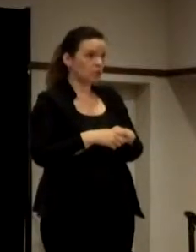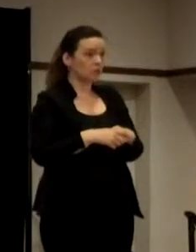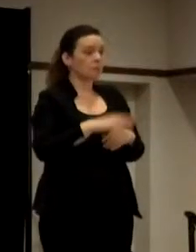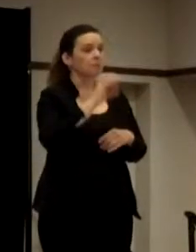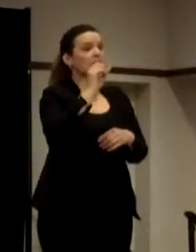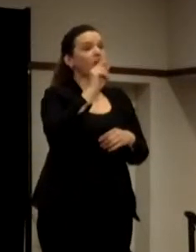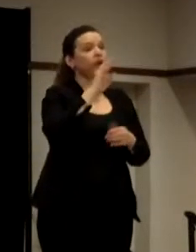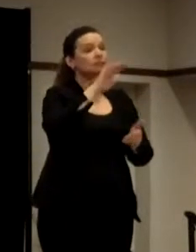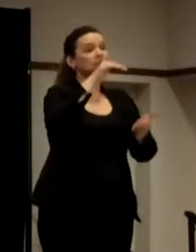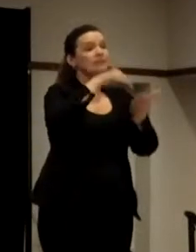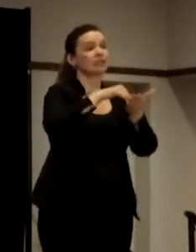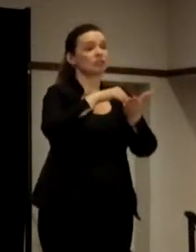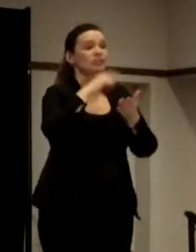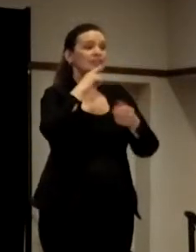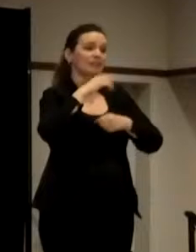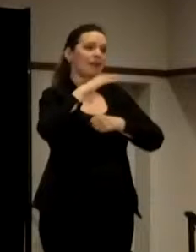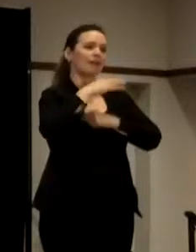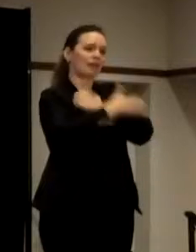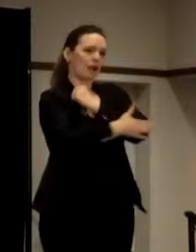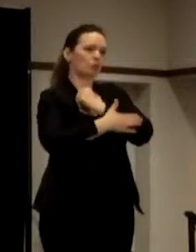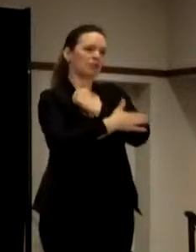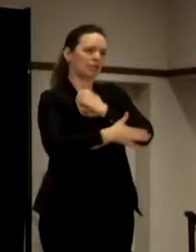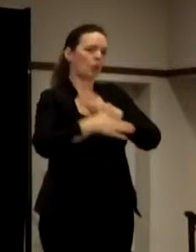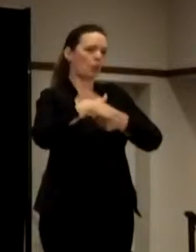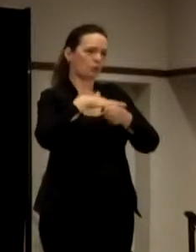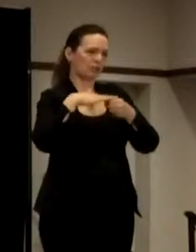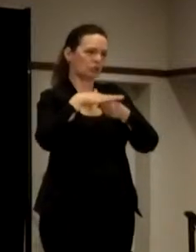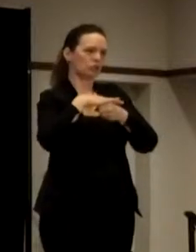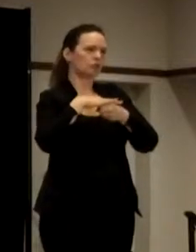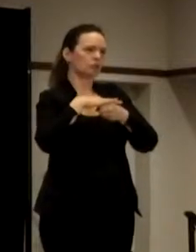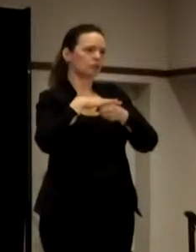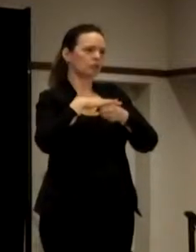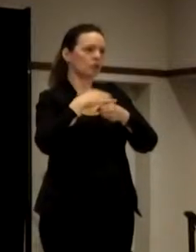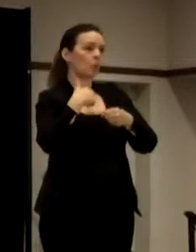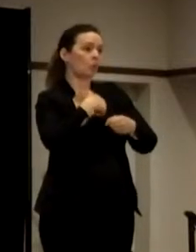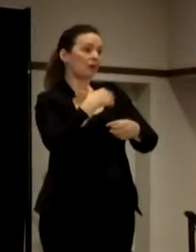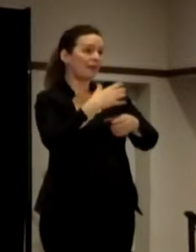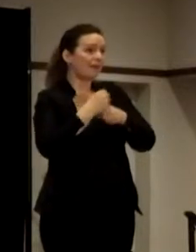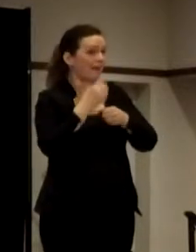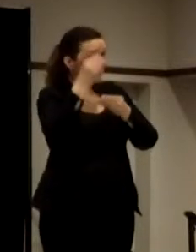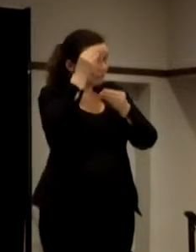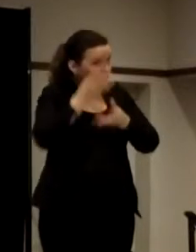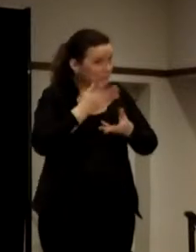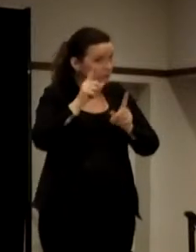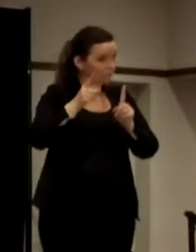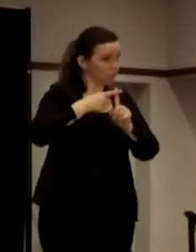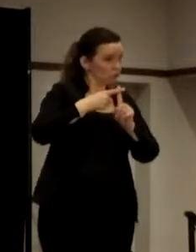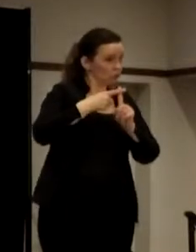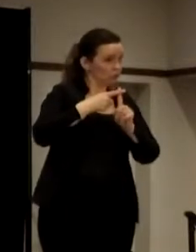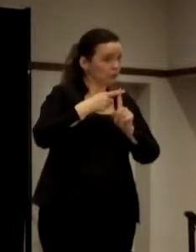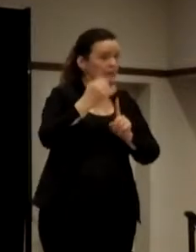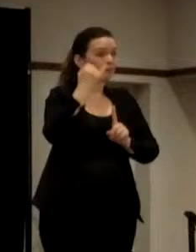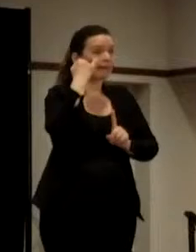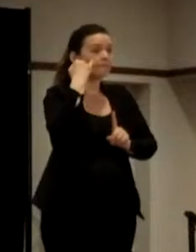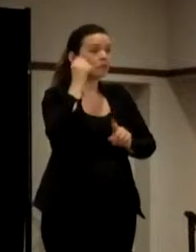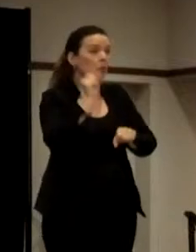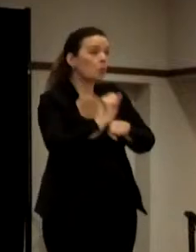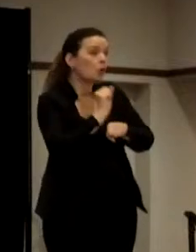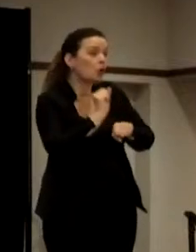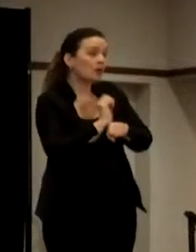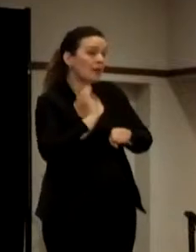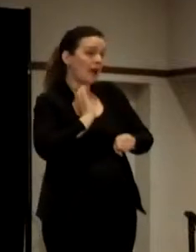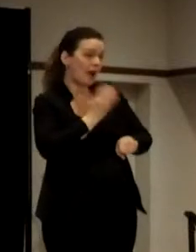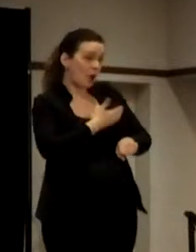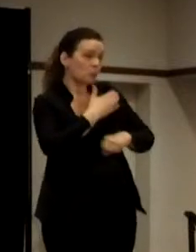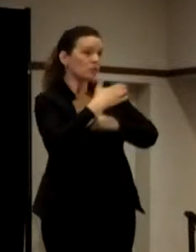do obviously get everybody's information. Certainly, if you work in our county and you're in a neighboring county,